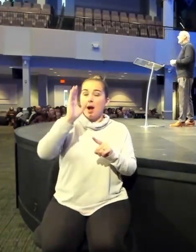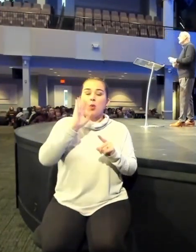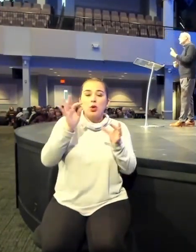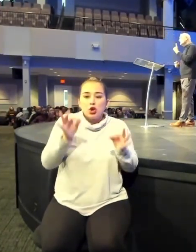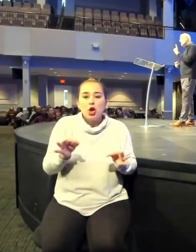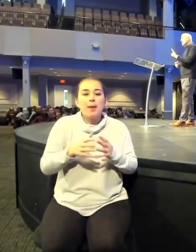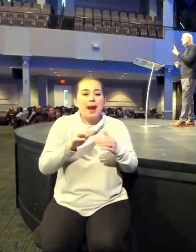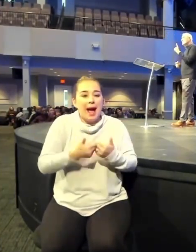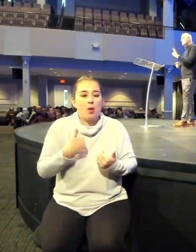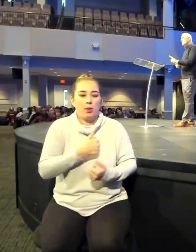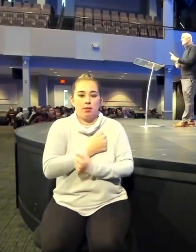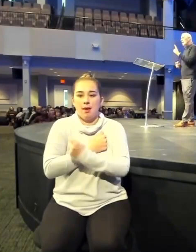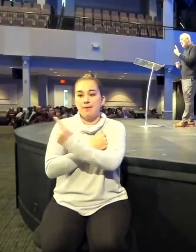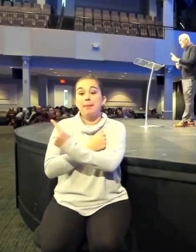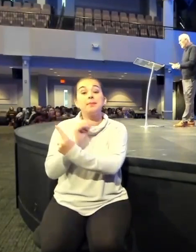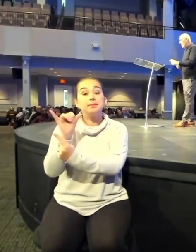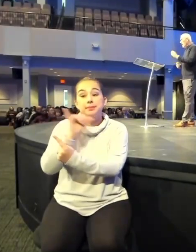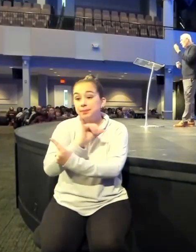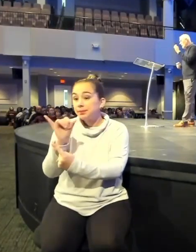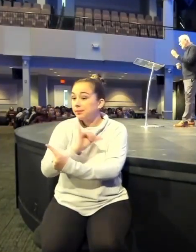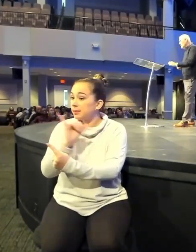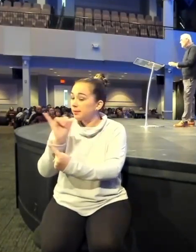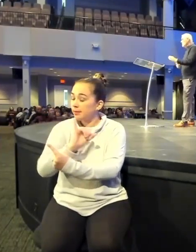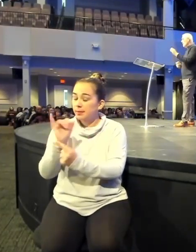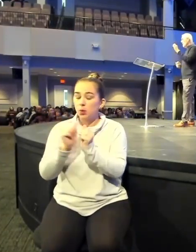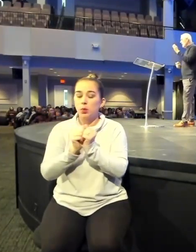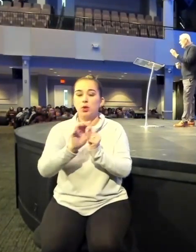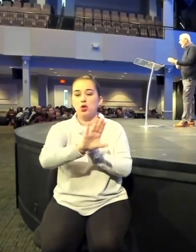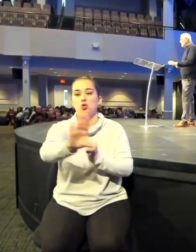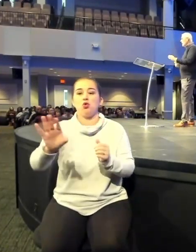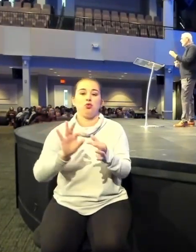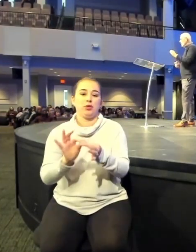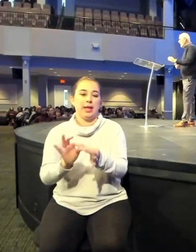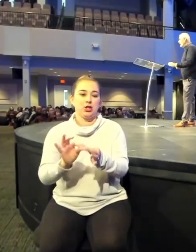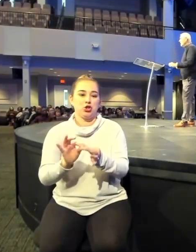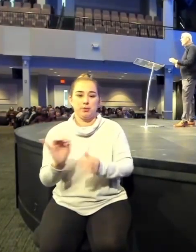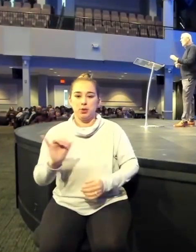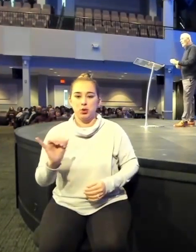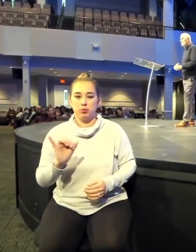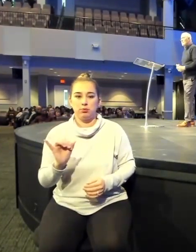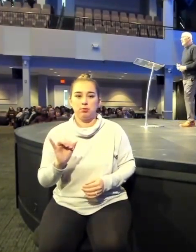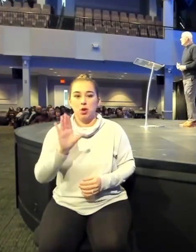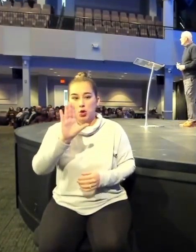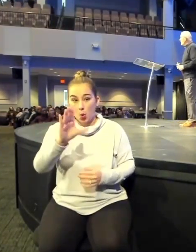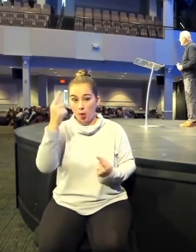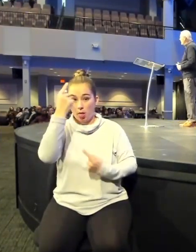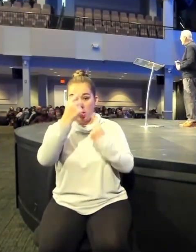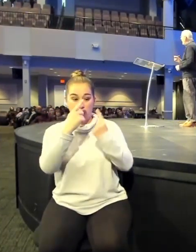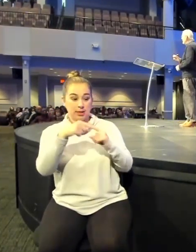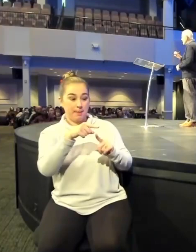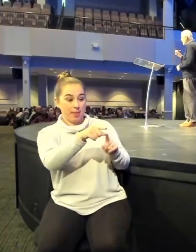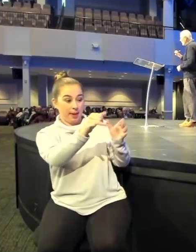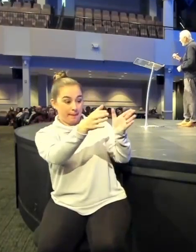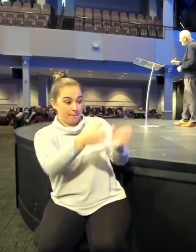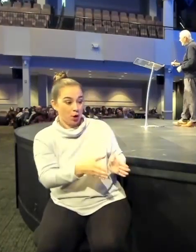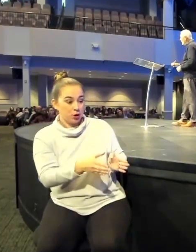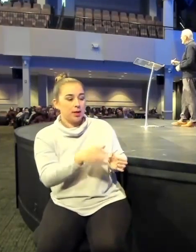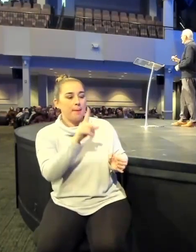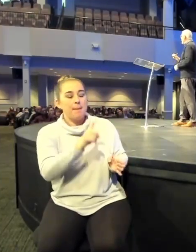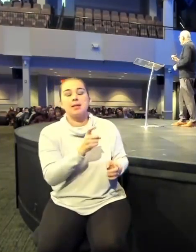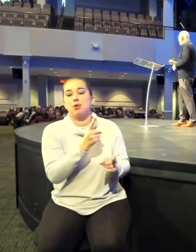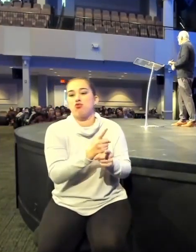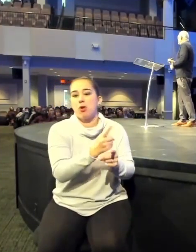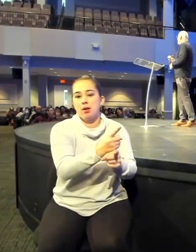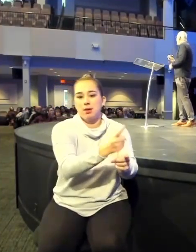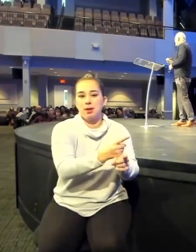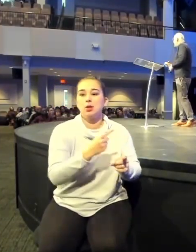for God. And the same is true in every relationship in your life. Your thoughts about other people have to be right for